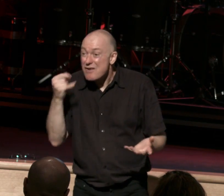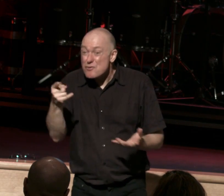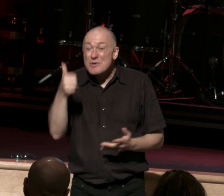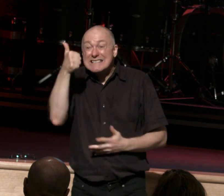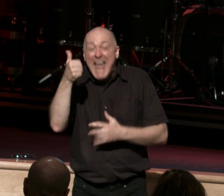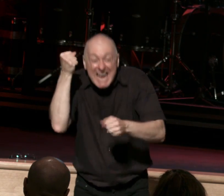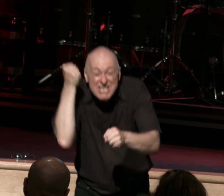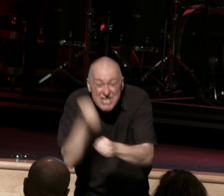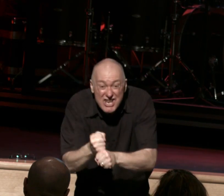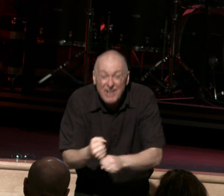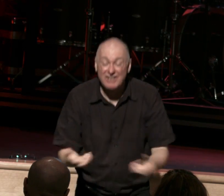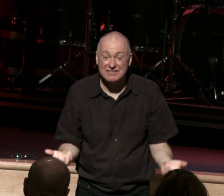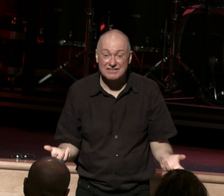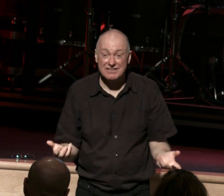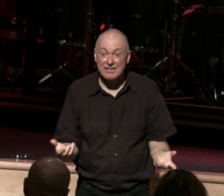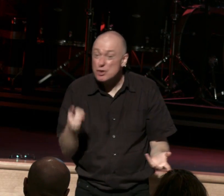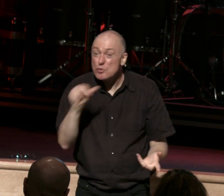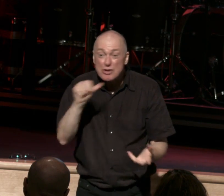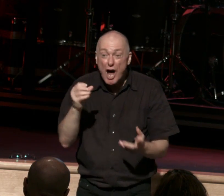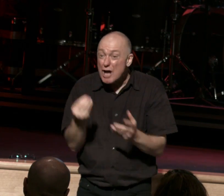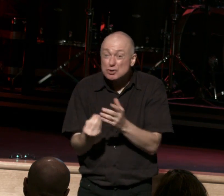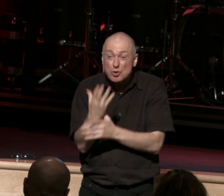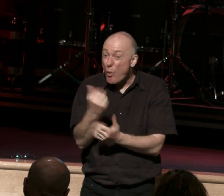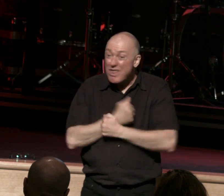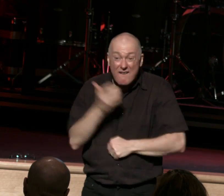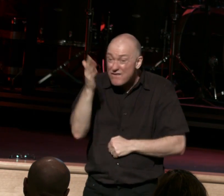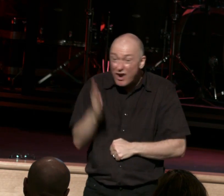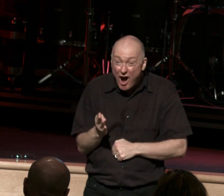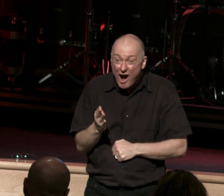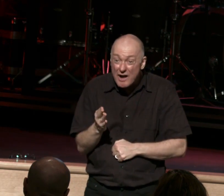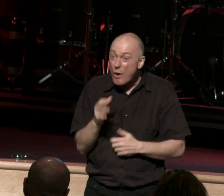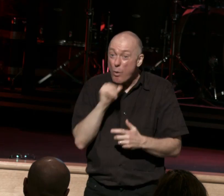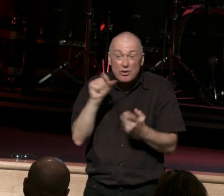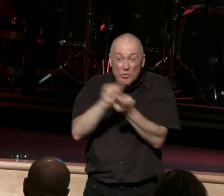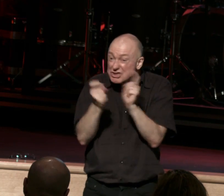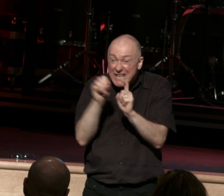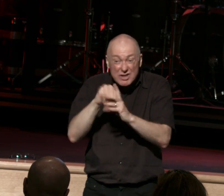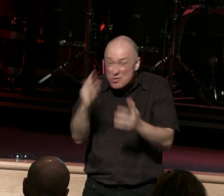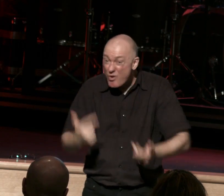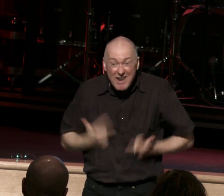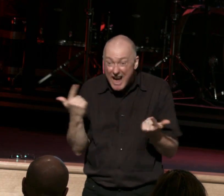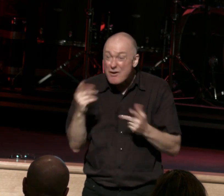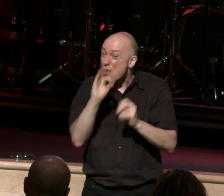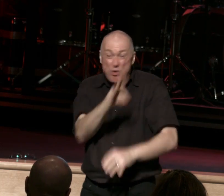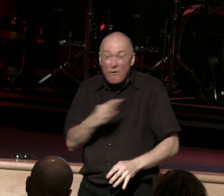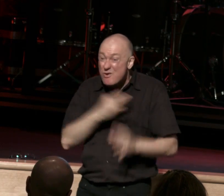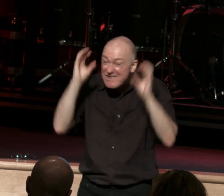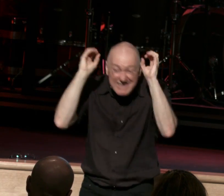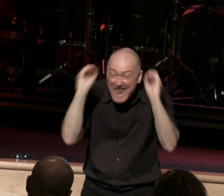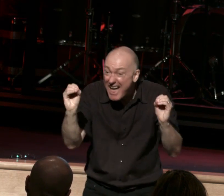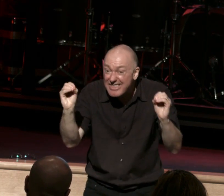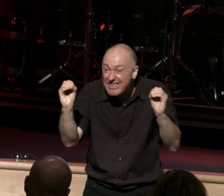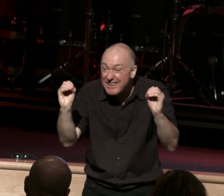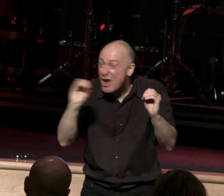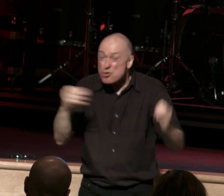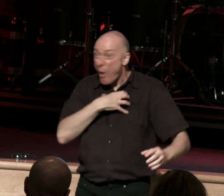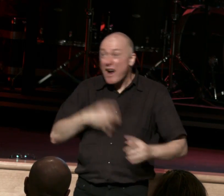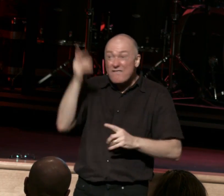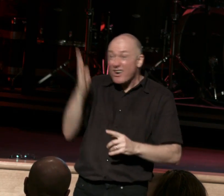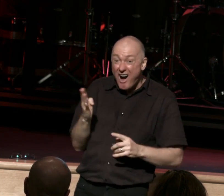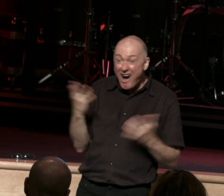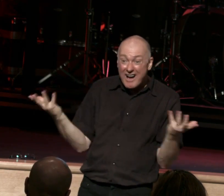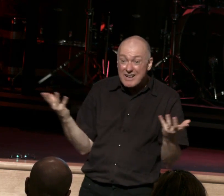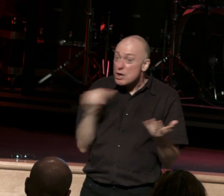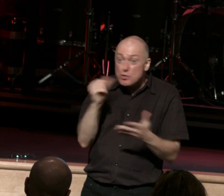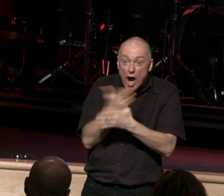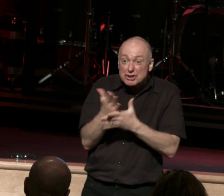though, if you can go 10 years and not evidence a love for God or a transformation in your life or fruit of any kind or no